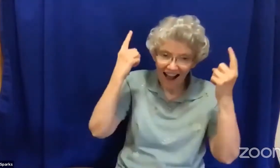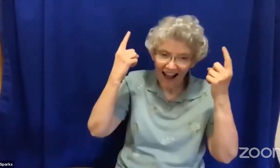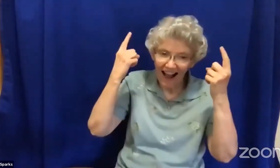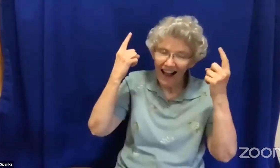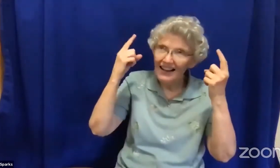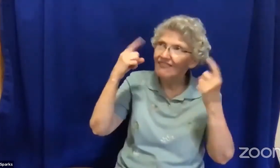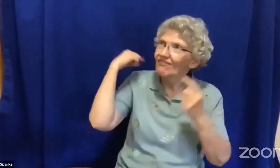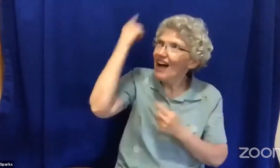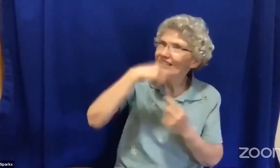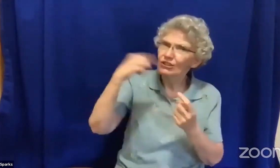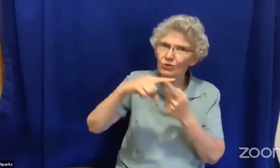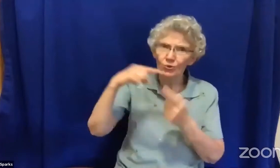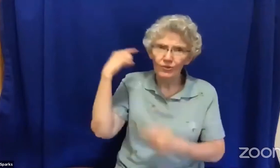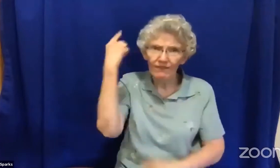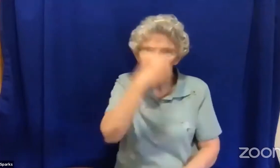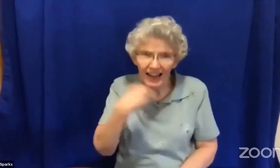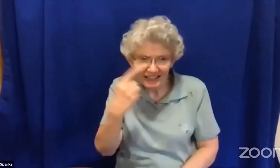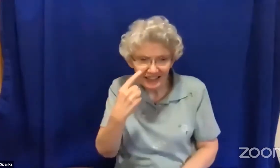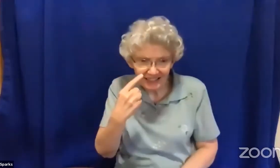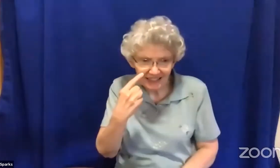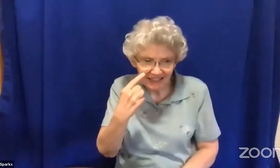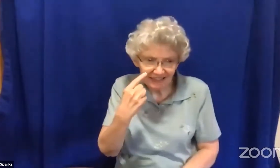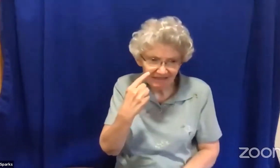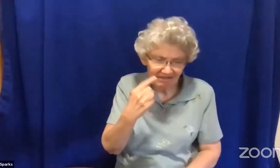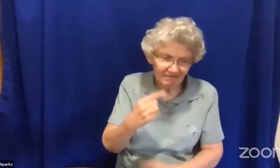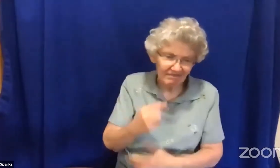face to face.